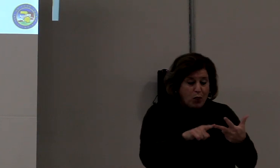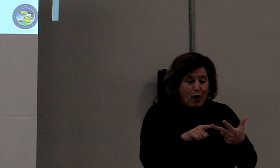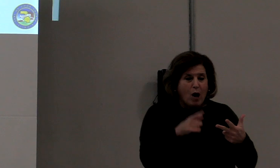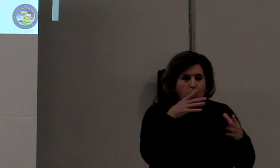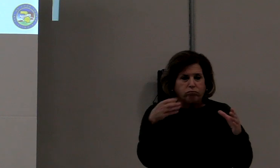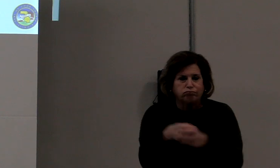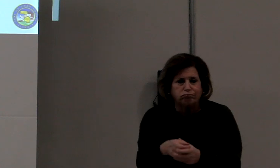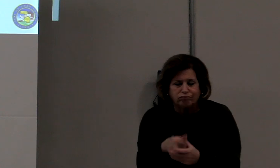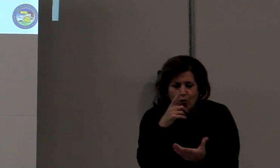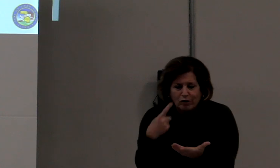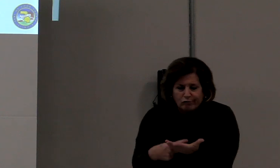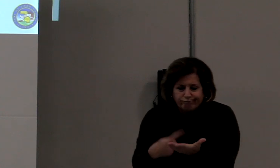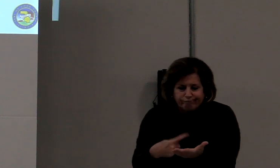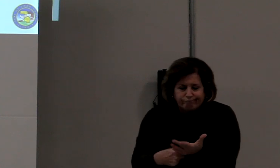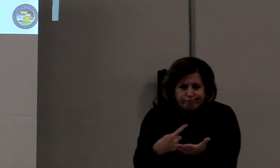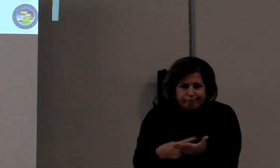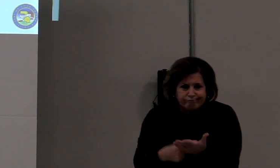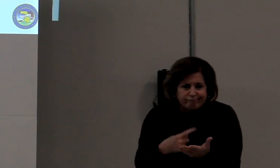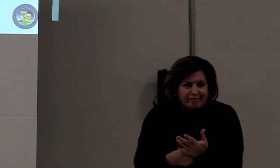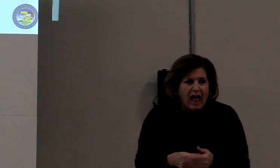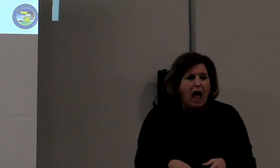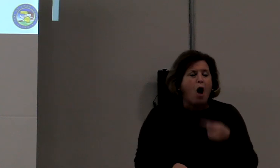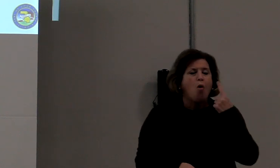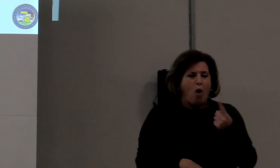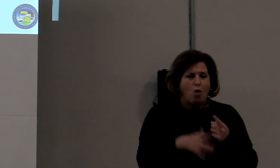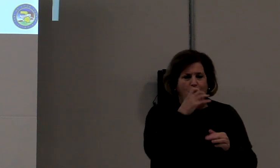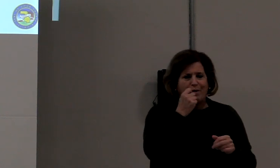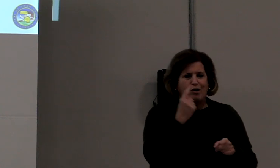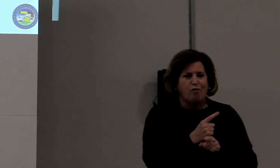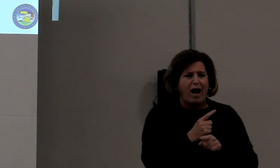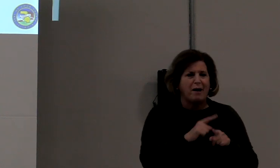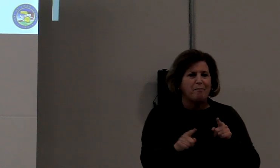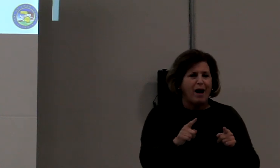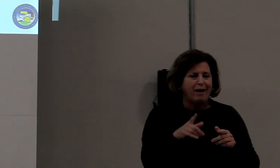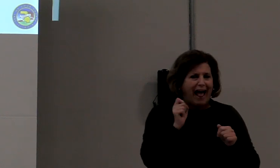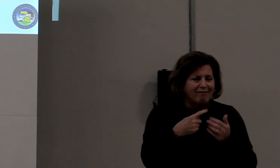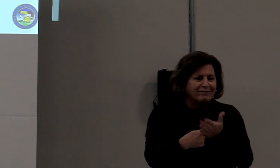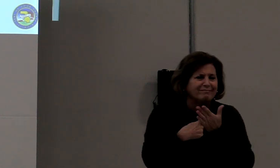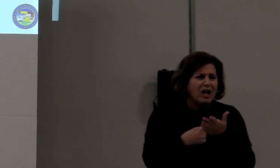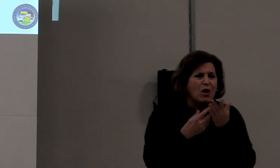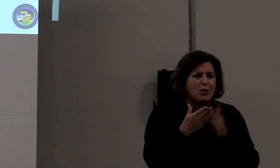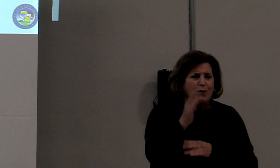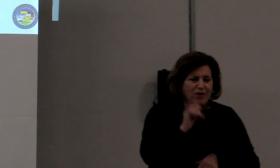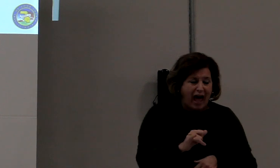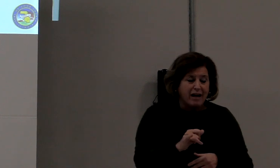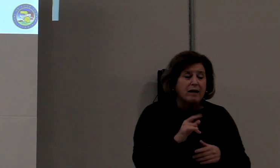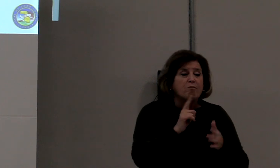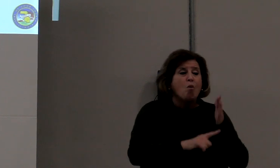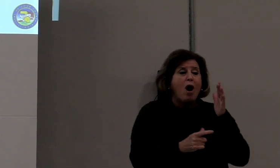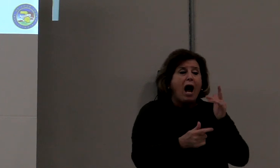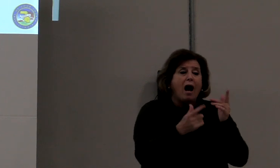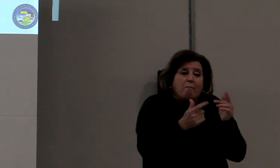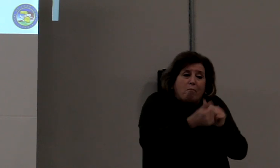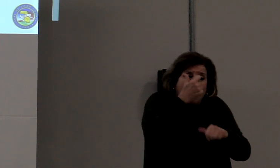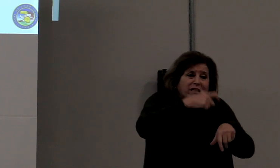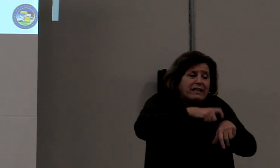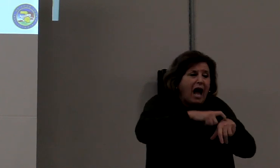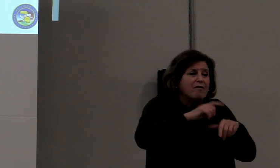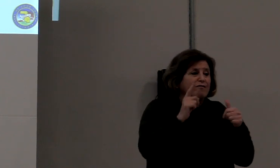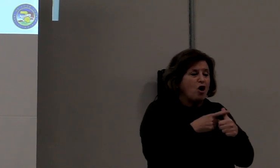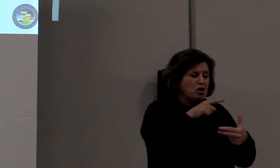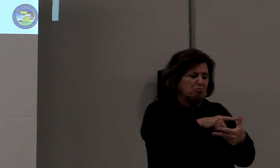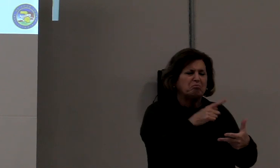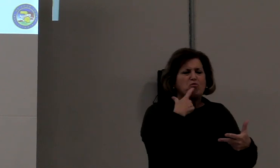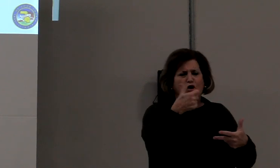together and talk through it. One of them is going to be right, just a matter of talking through it. But what happens most of the time is the first analyst will do